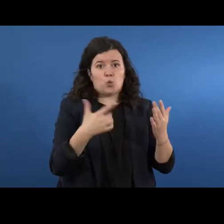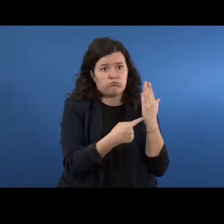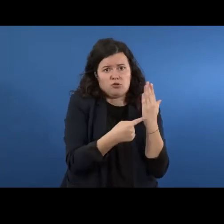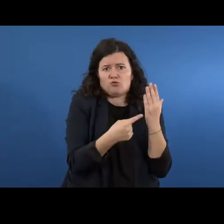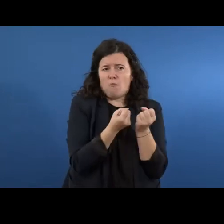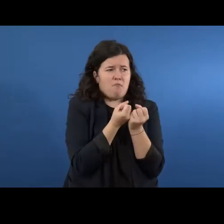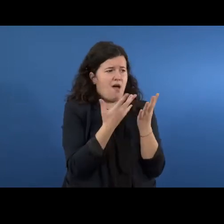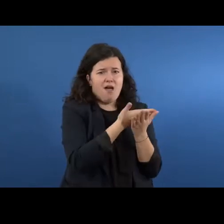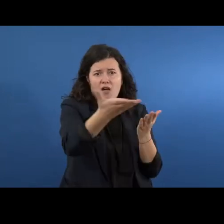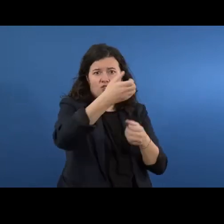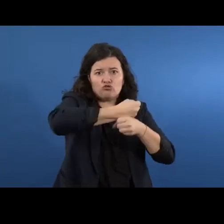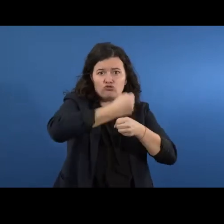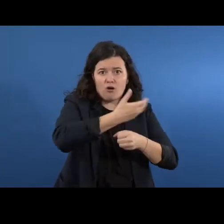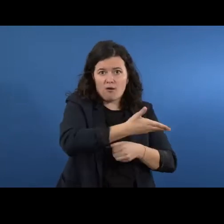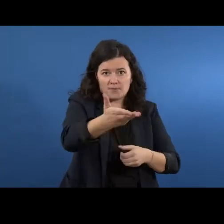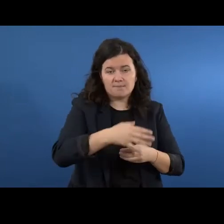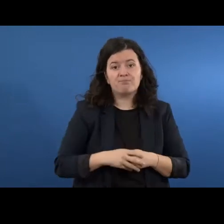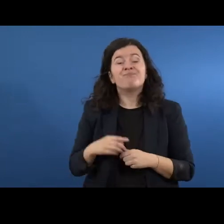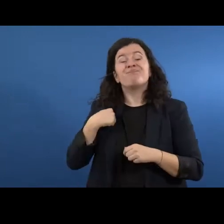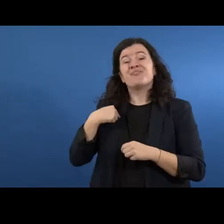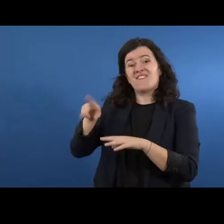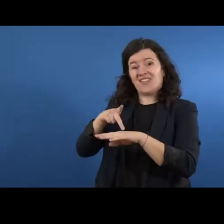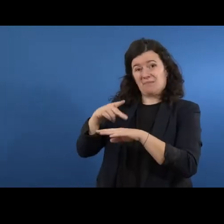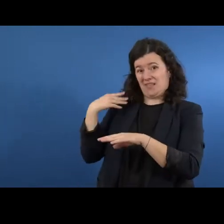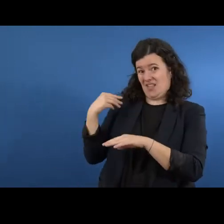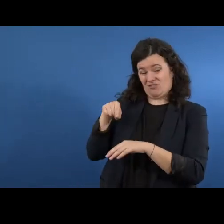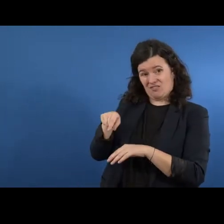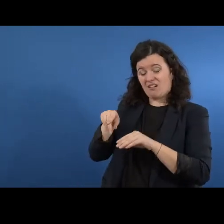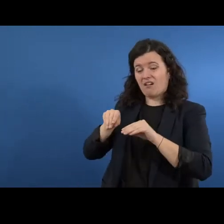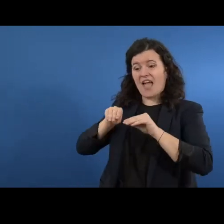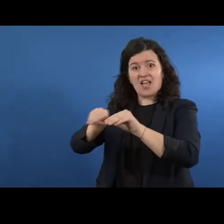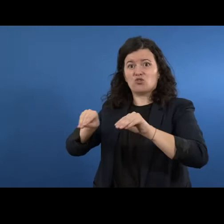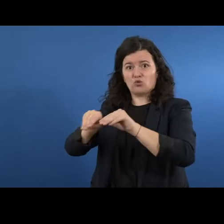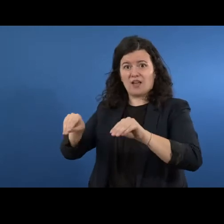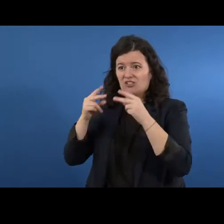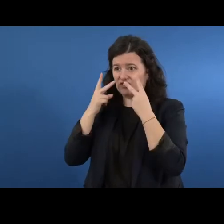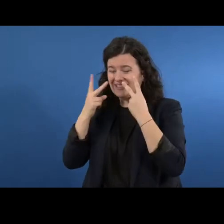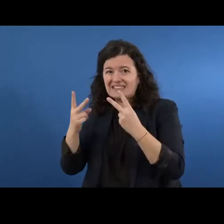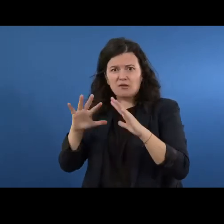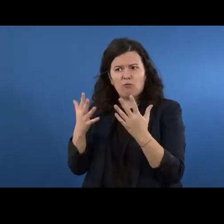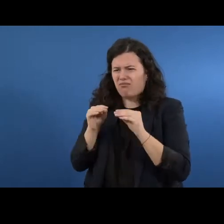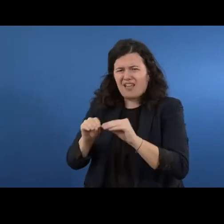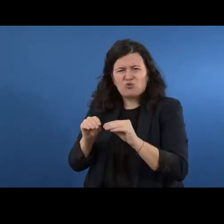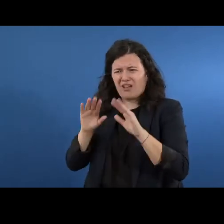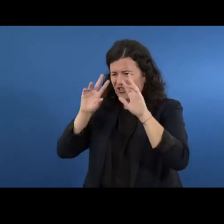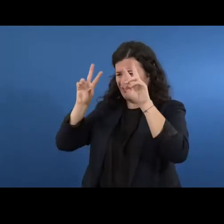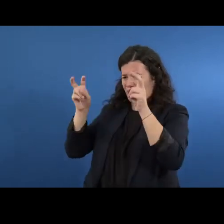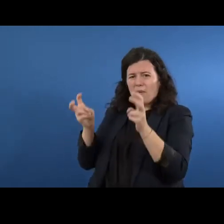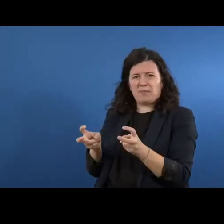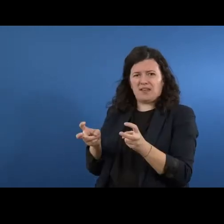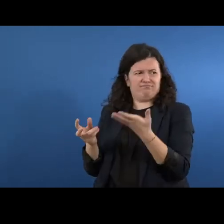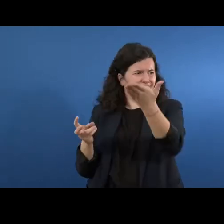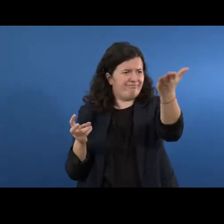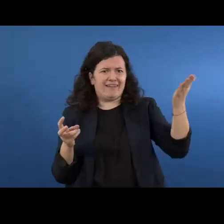education system in our country, which I also think can also apply to some realities and contexts, is leaves a lot